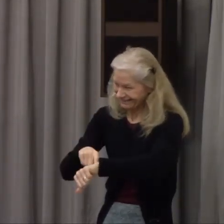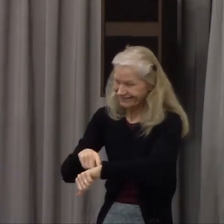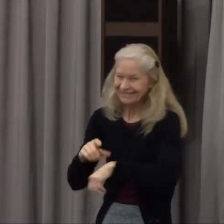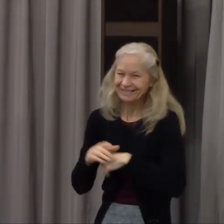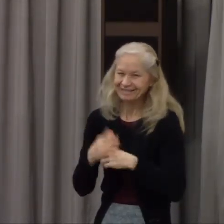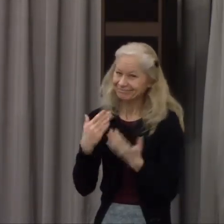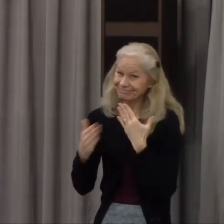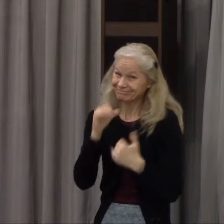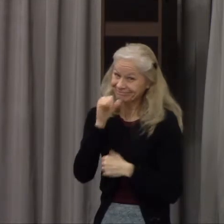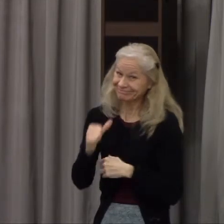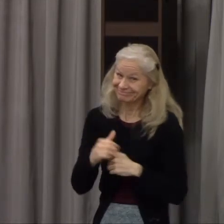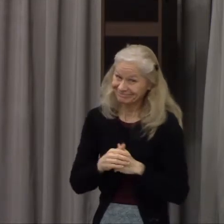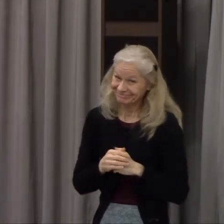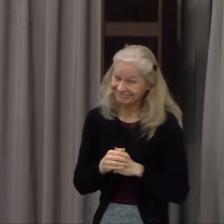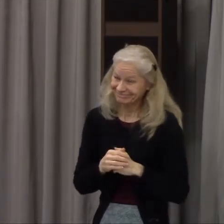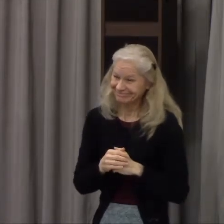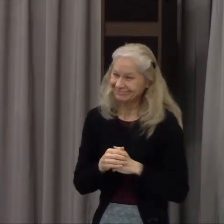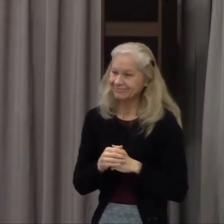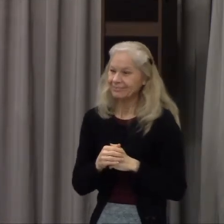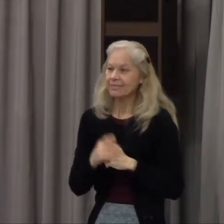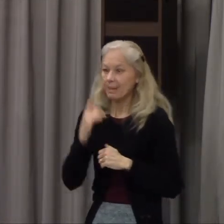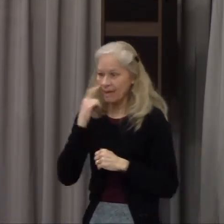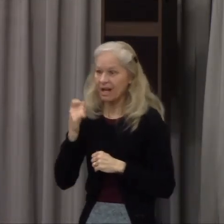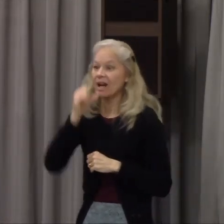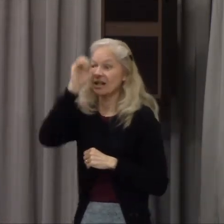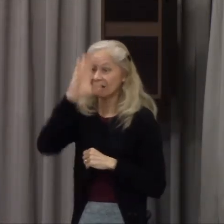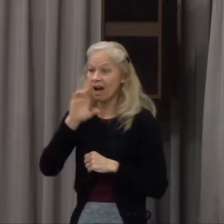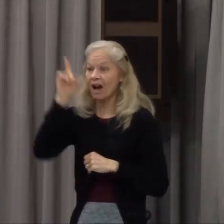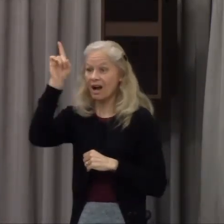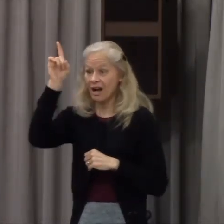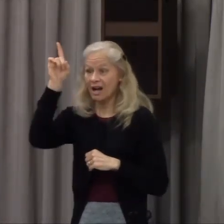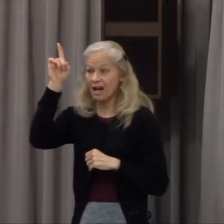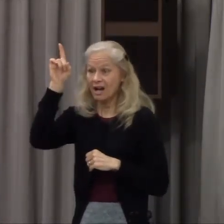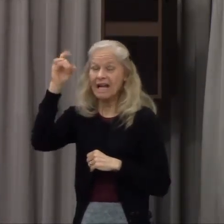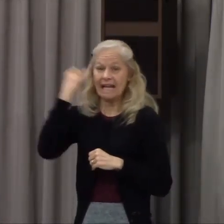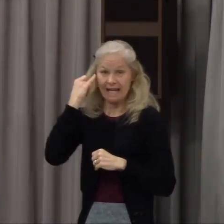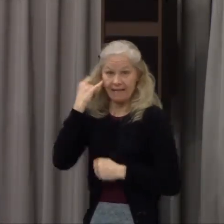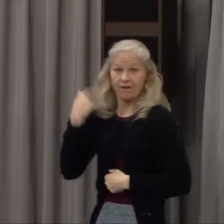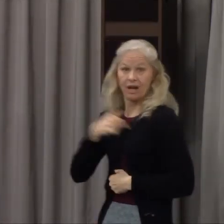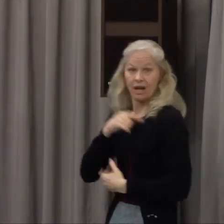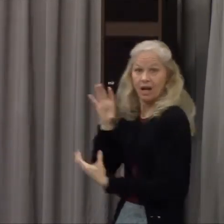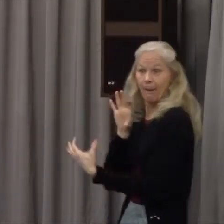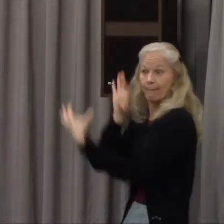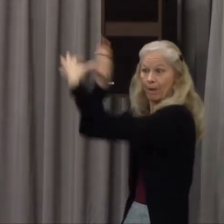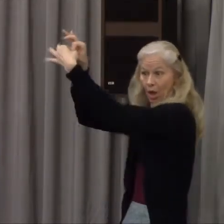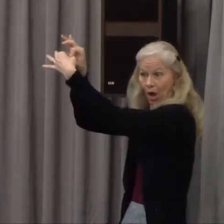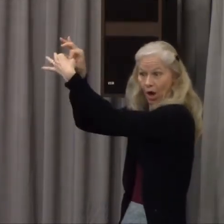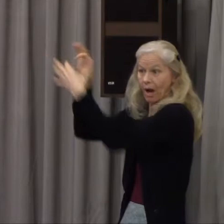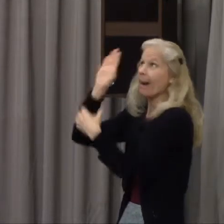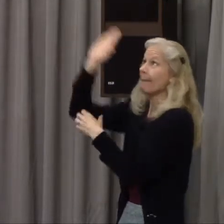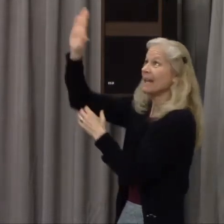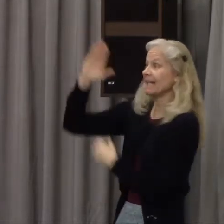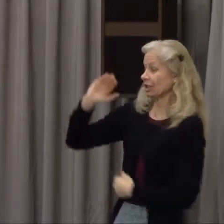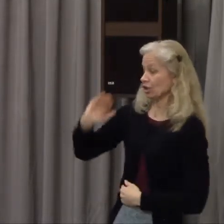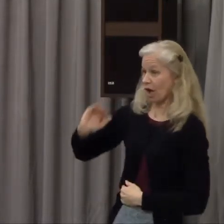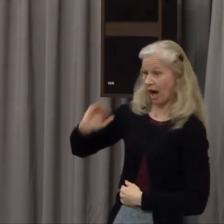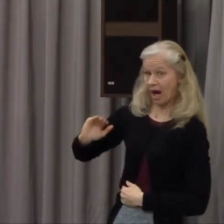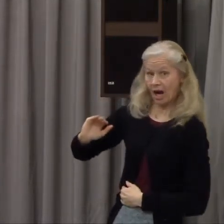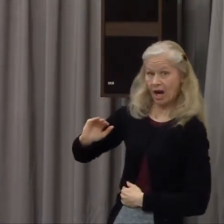will come to thee quickly and will fight against them. Those teaching the false doctrine within the church will fight against them with